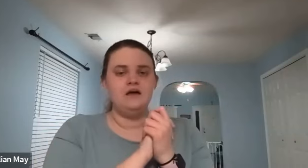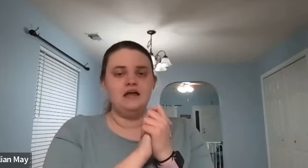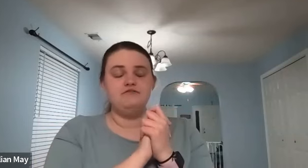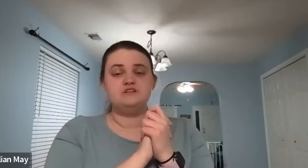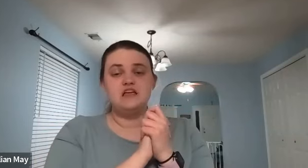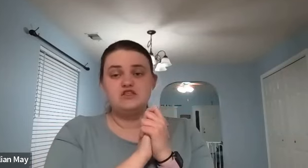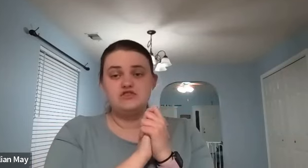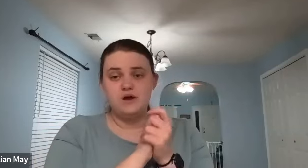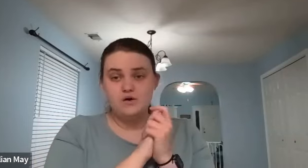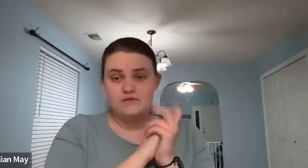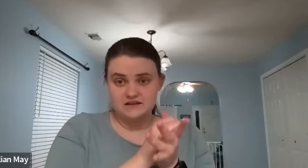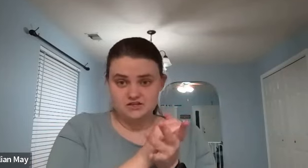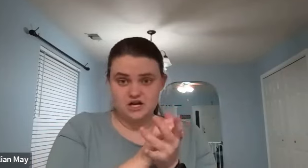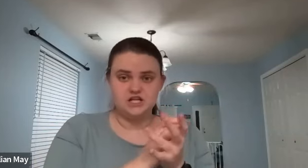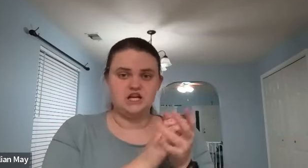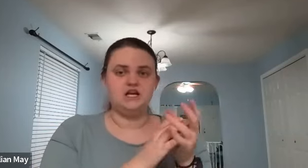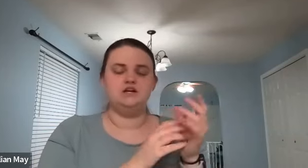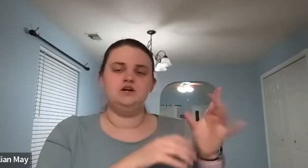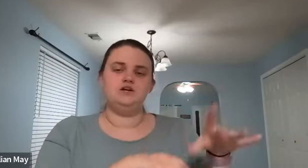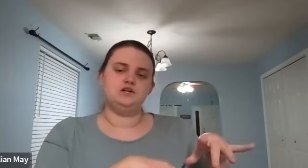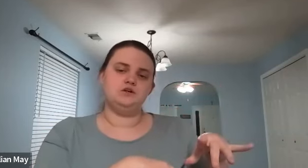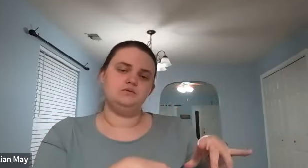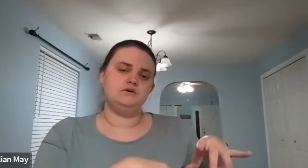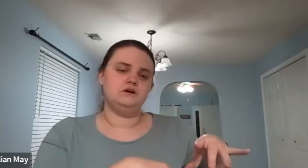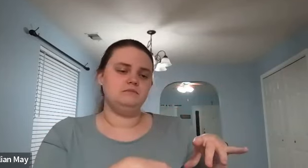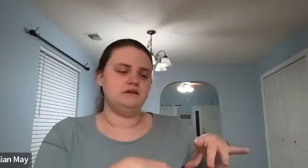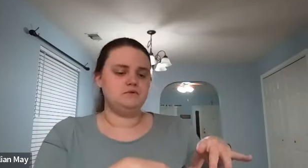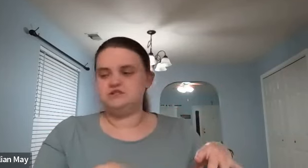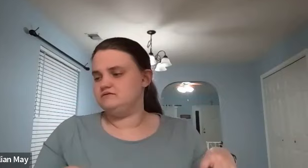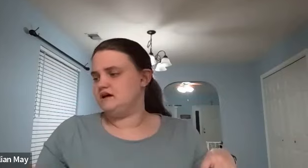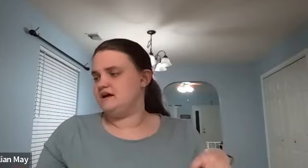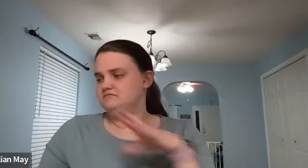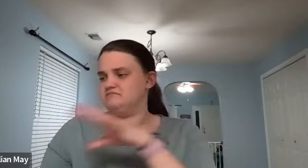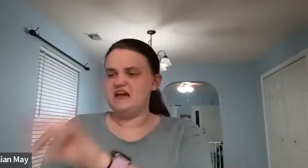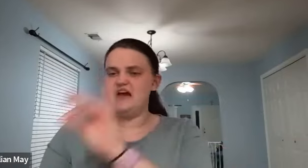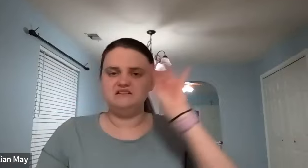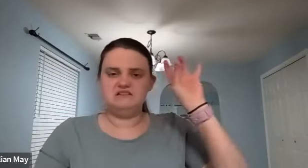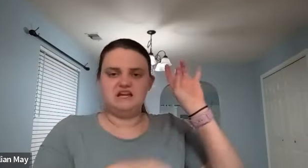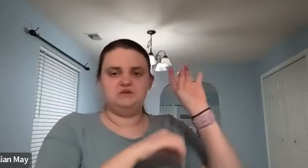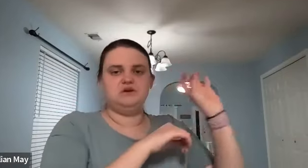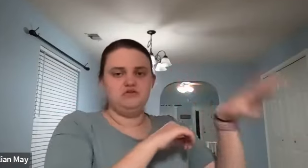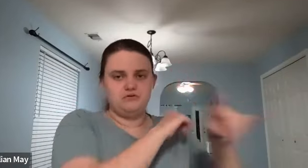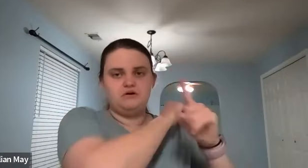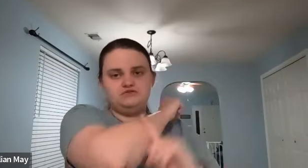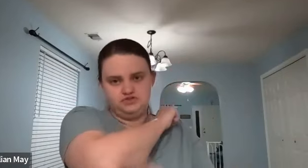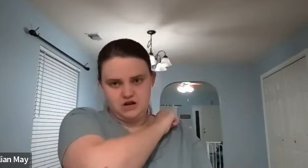If you're saying throw that in the trash can, you would make the motion of like that, and you would go throw